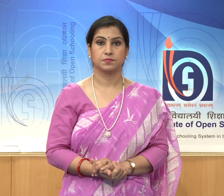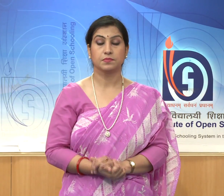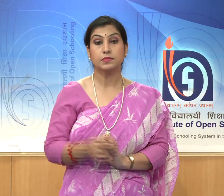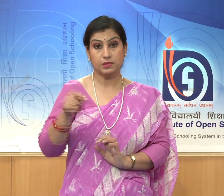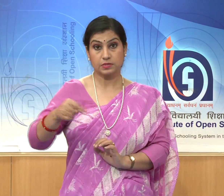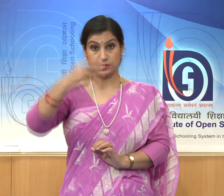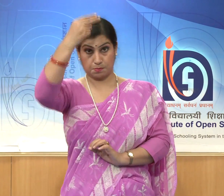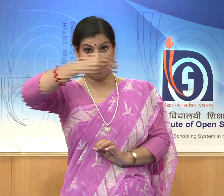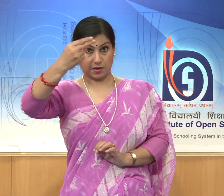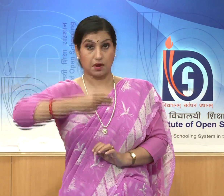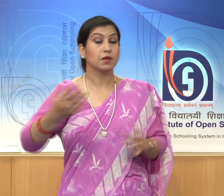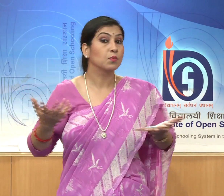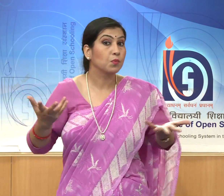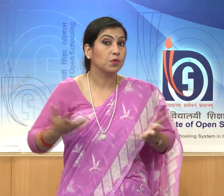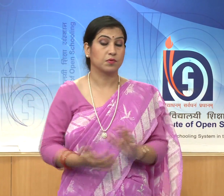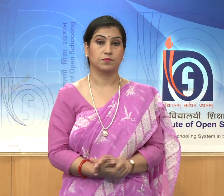of these paintings were